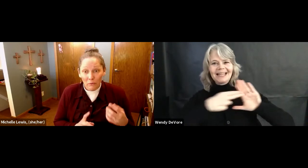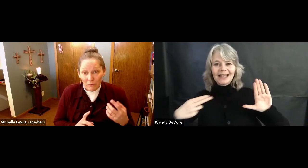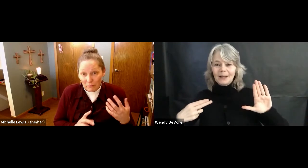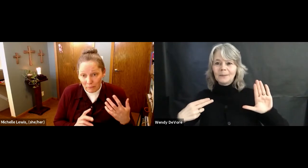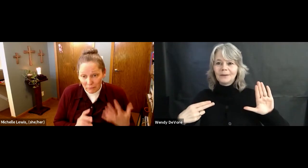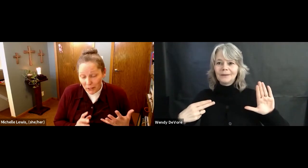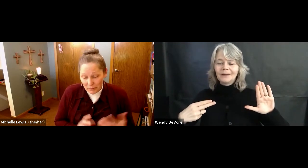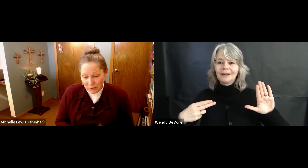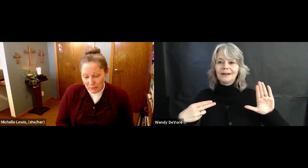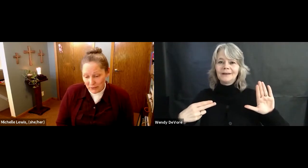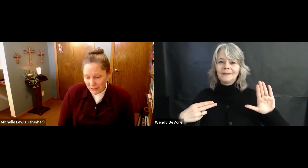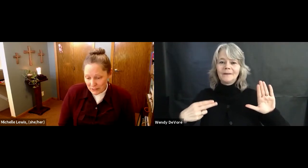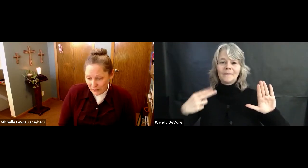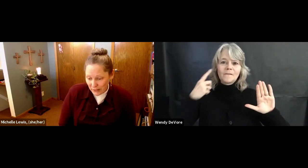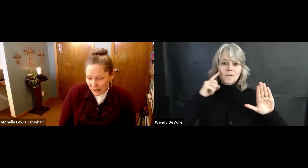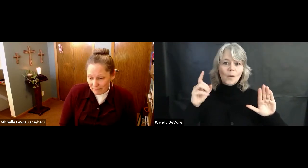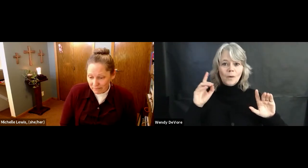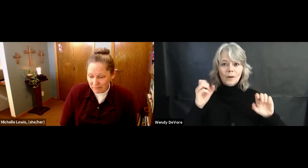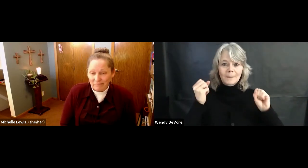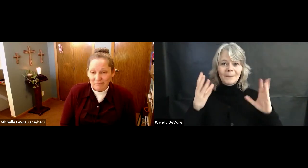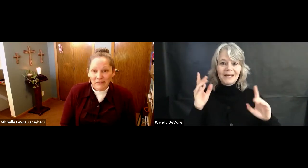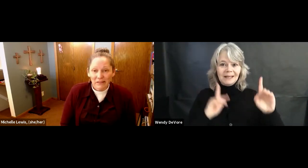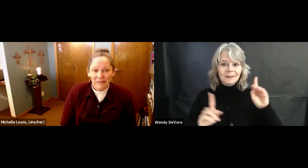for multiple people in the story.